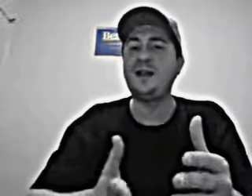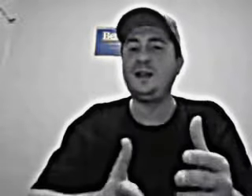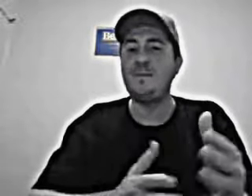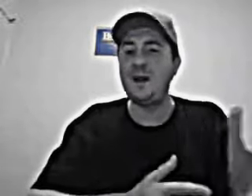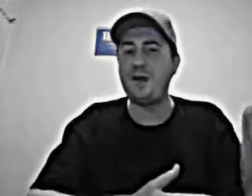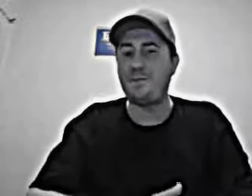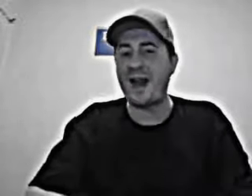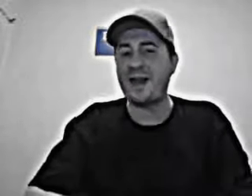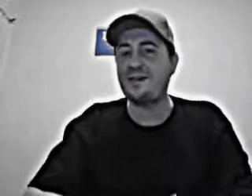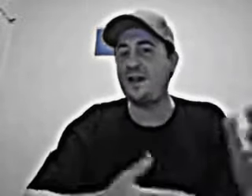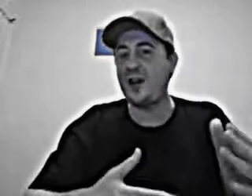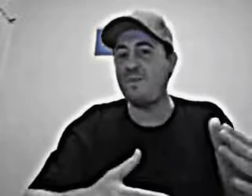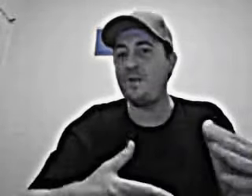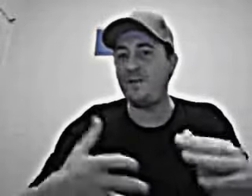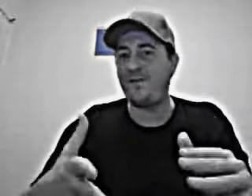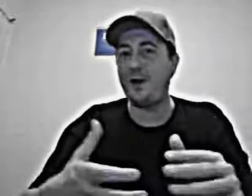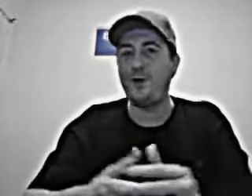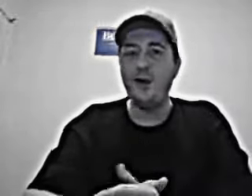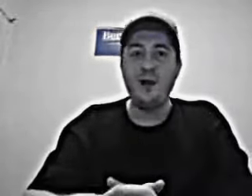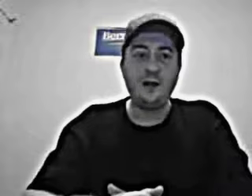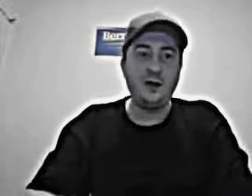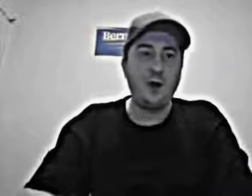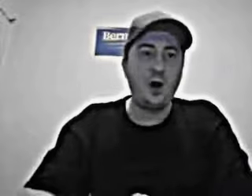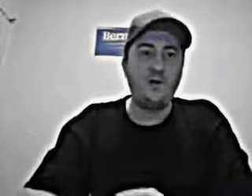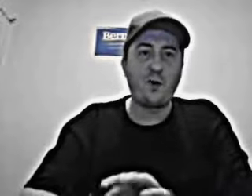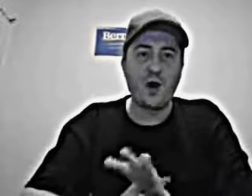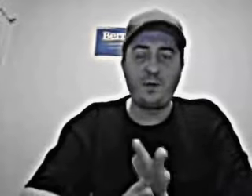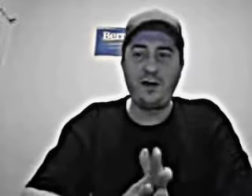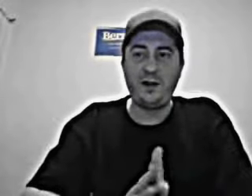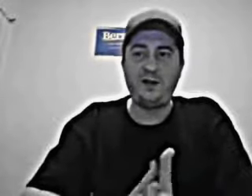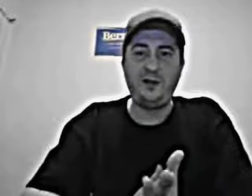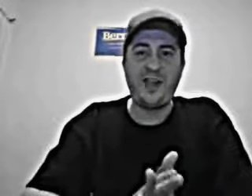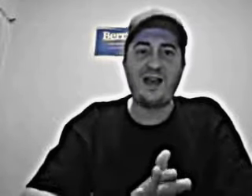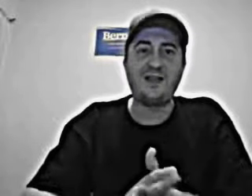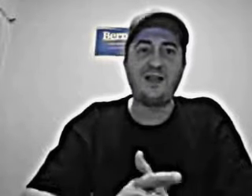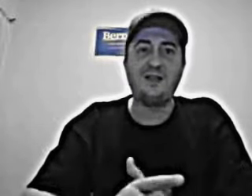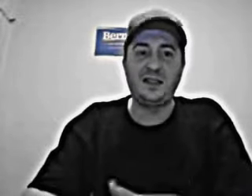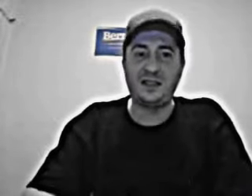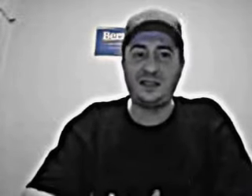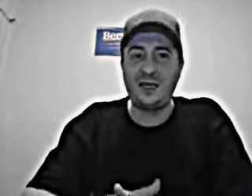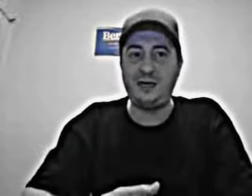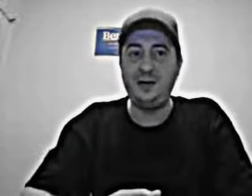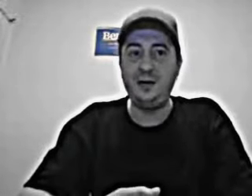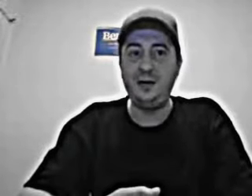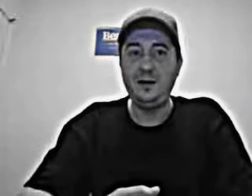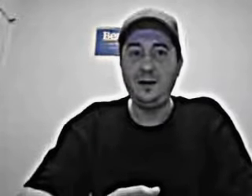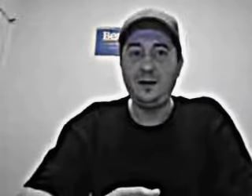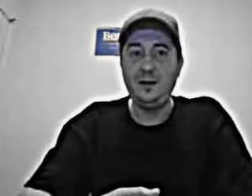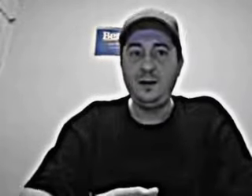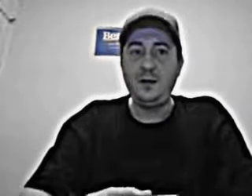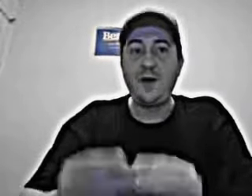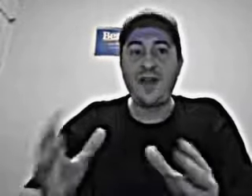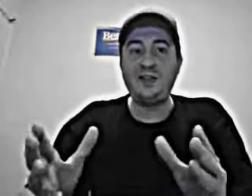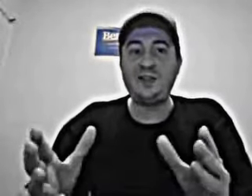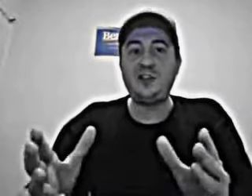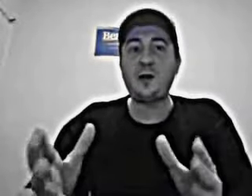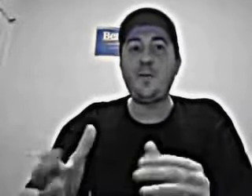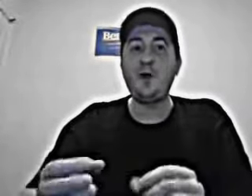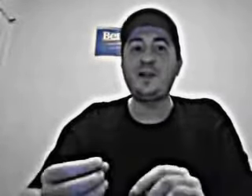get the amendment passed and that amendment failed you know overwhelmingly in 2016 but that's jared polis